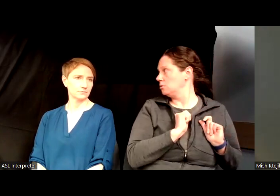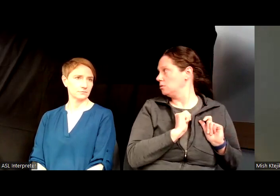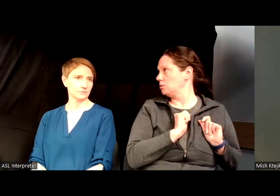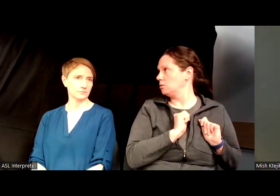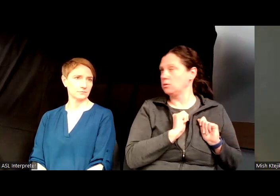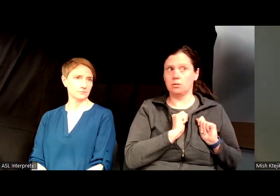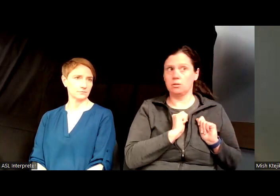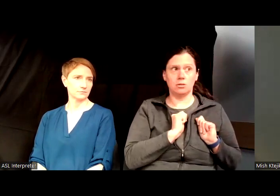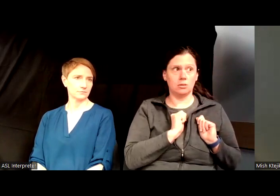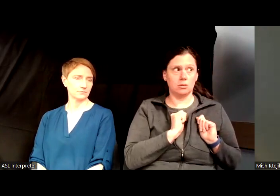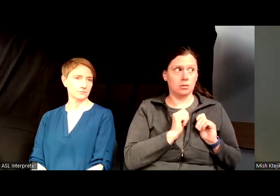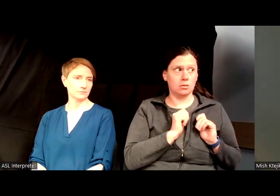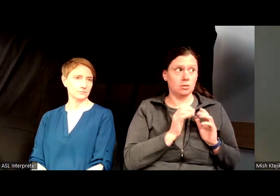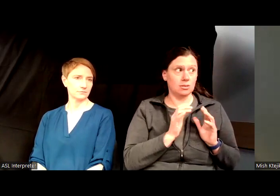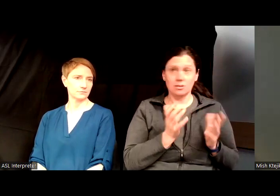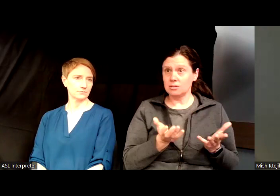be revoked?